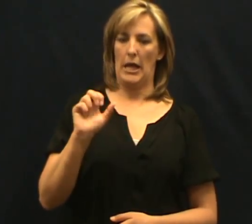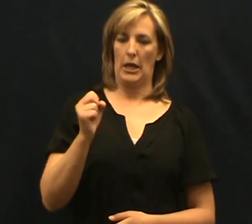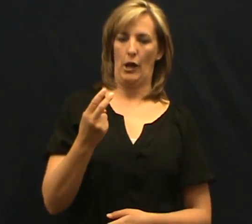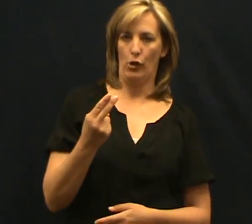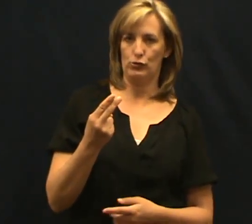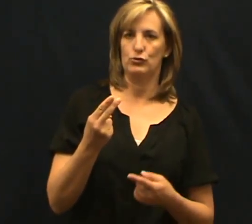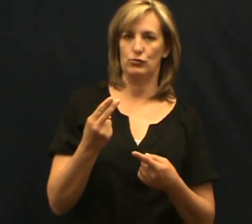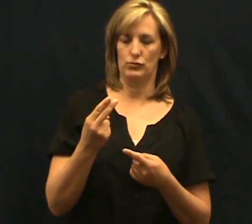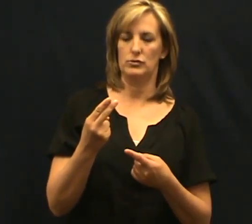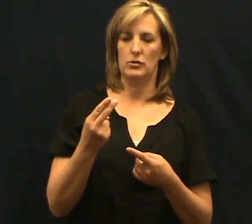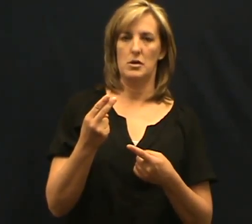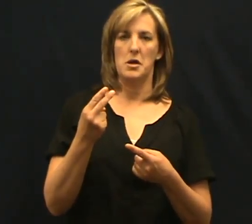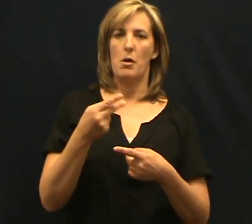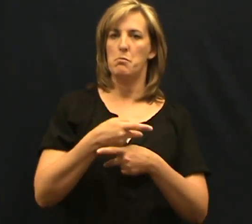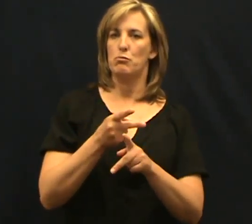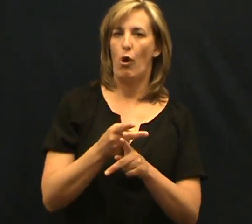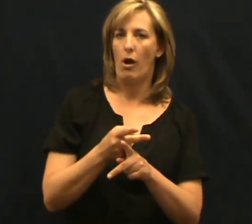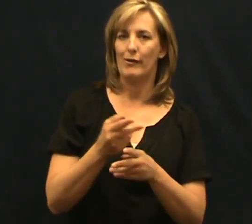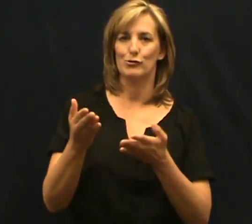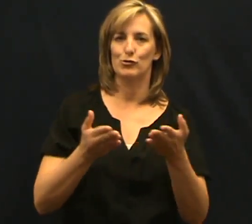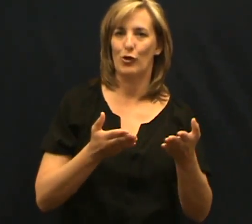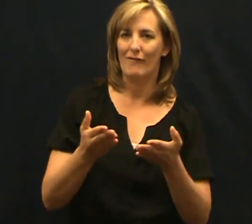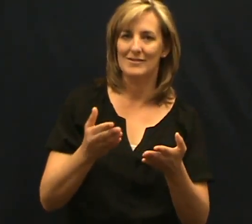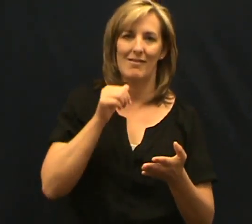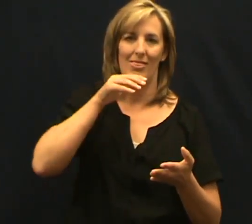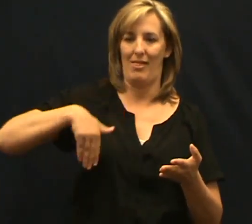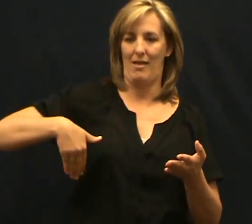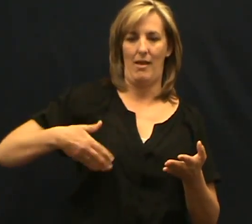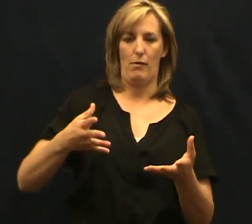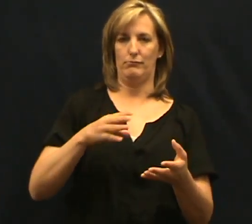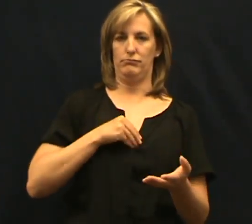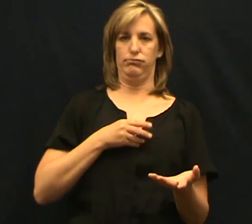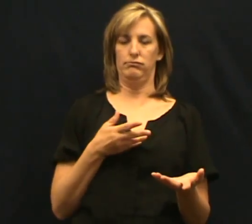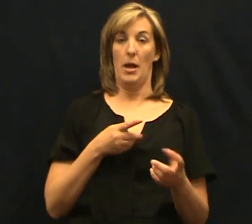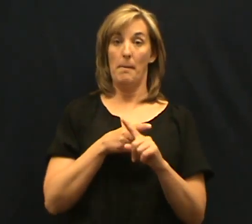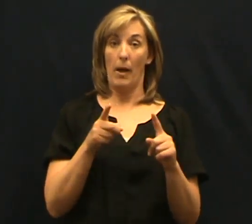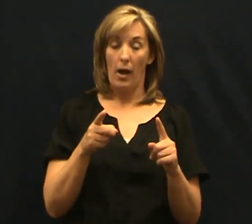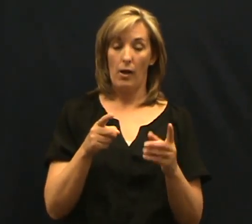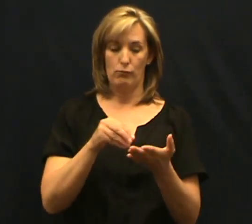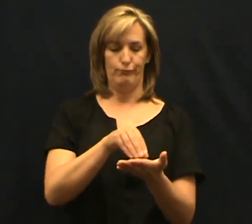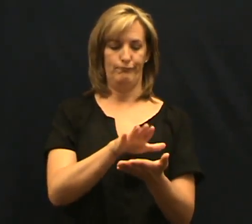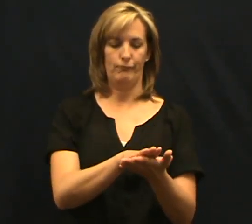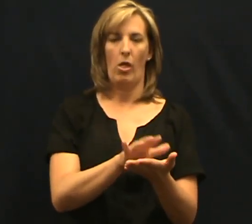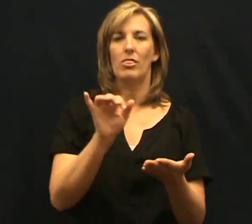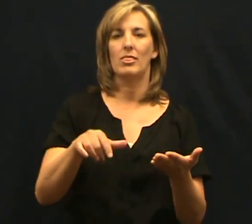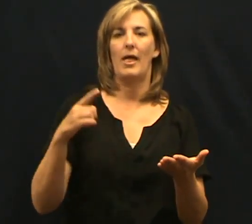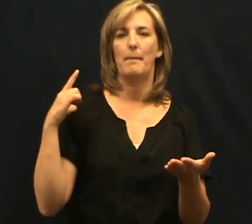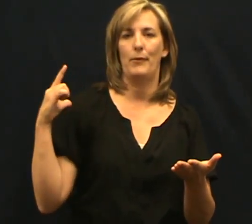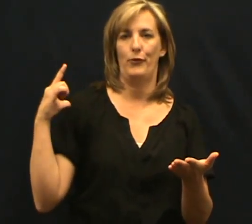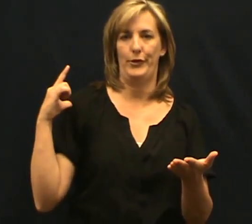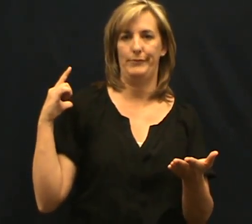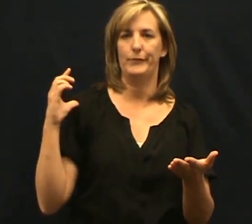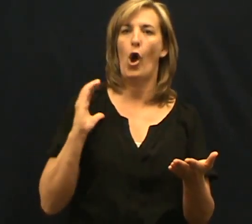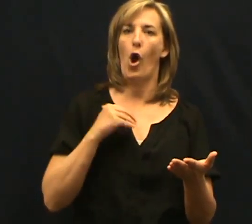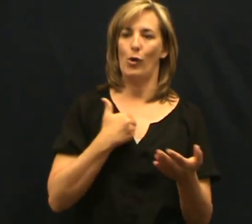hadn't delivered yet, we recorded that as a liability because we had a liability to provide that product or service. In this case,